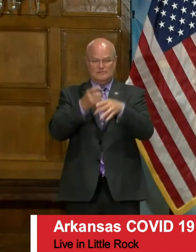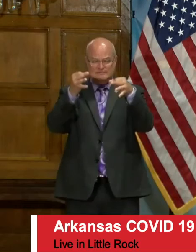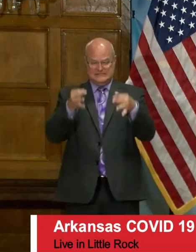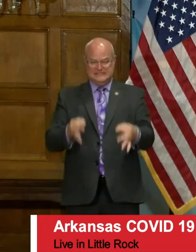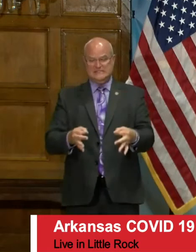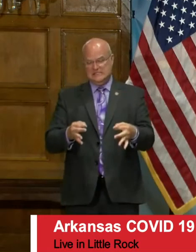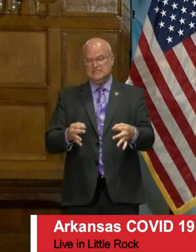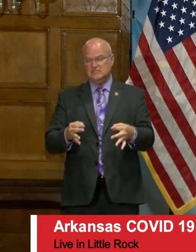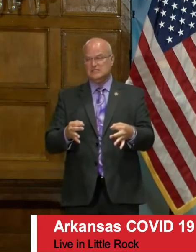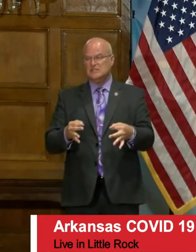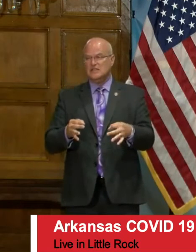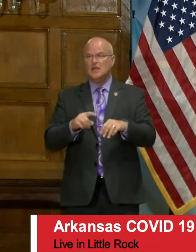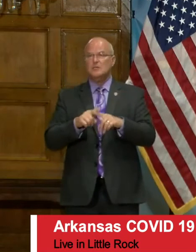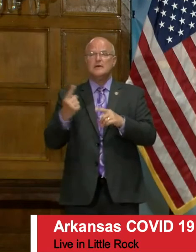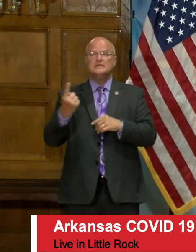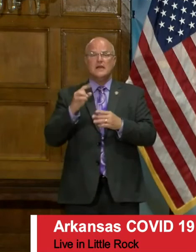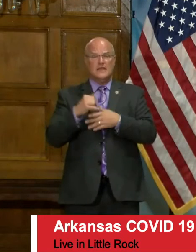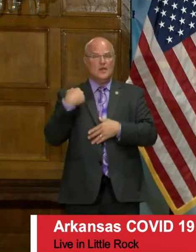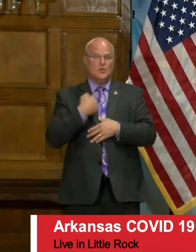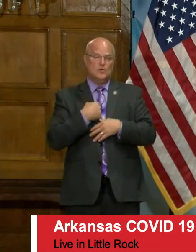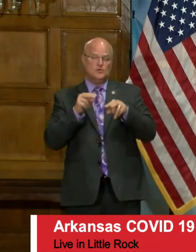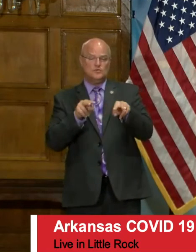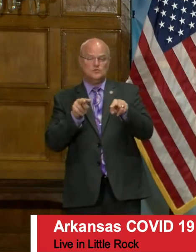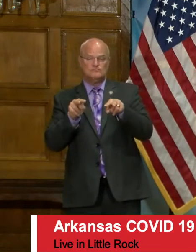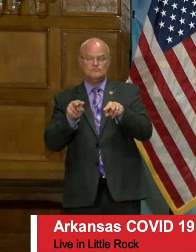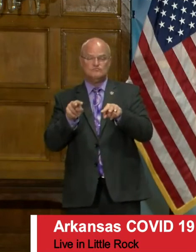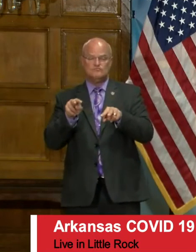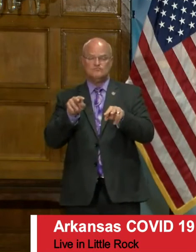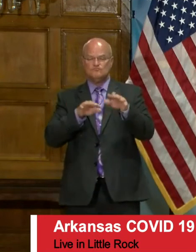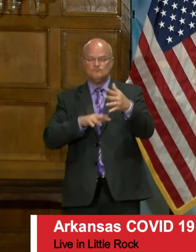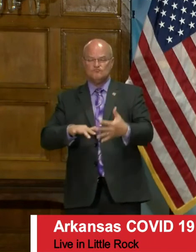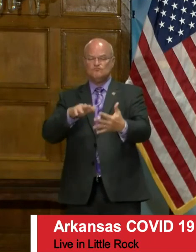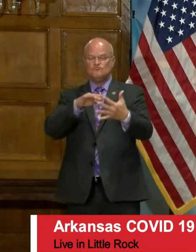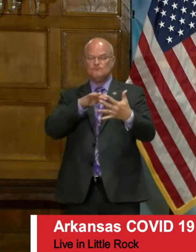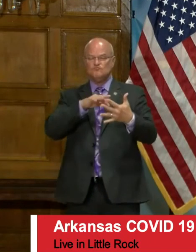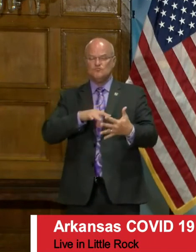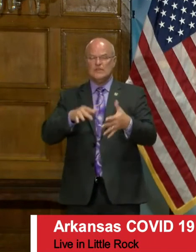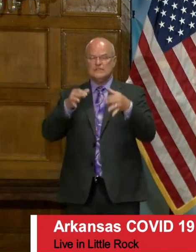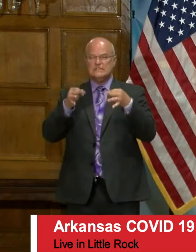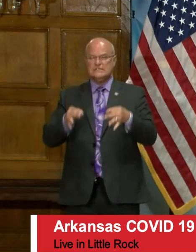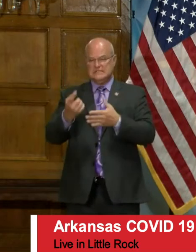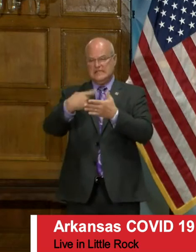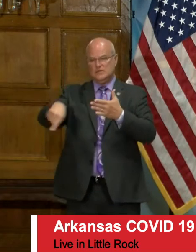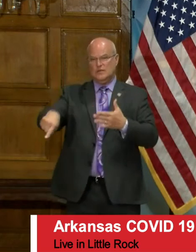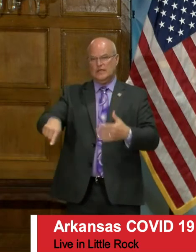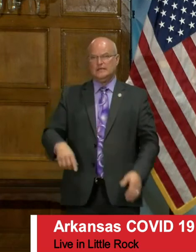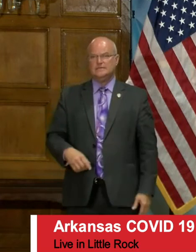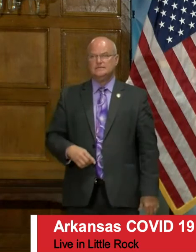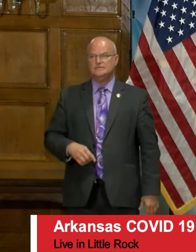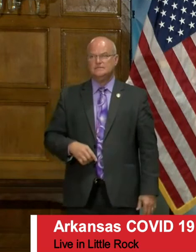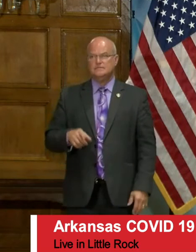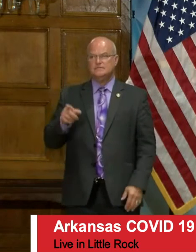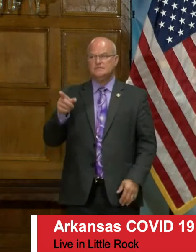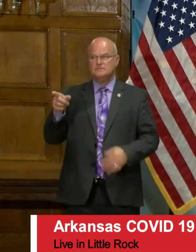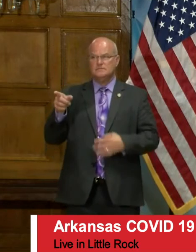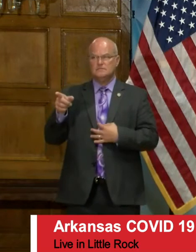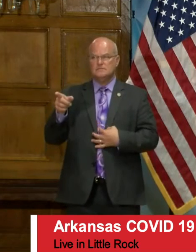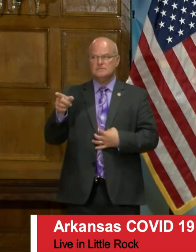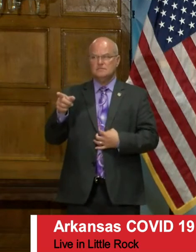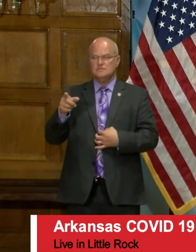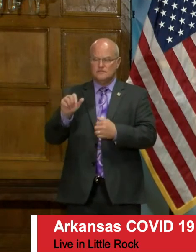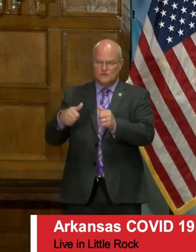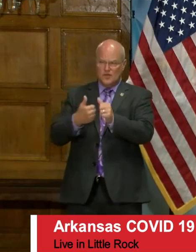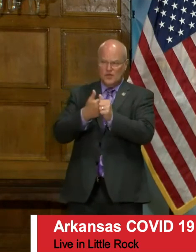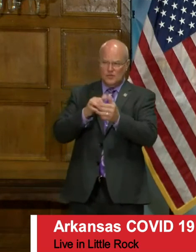on there. But that's something that we're looking at, and we'll make a decision on that next week. I guess just to follow